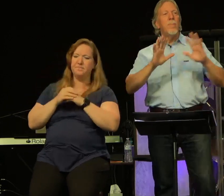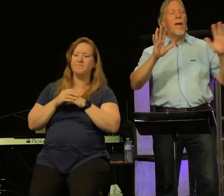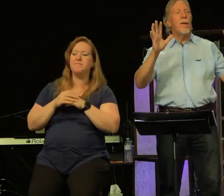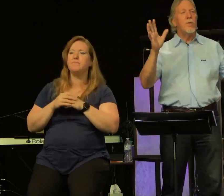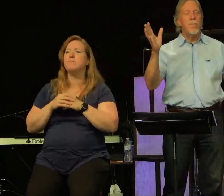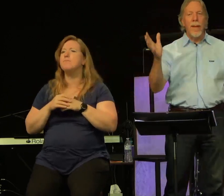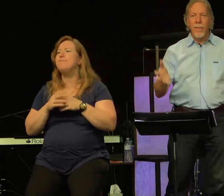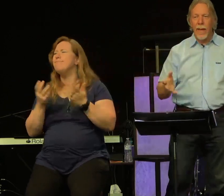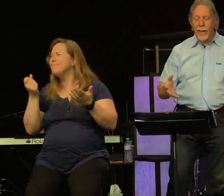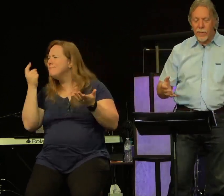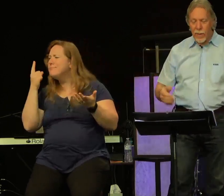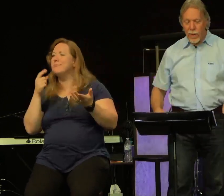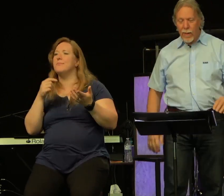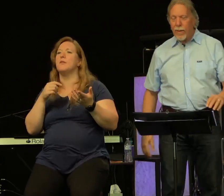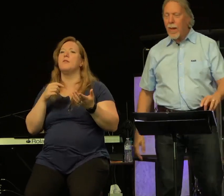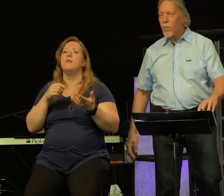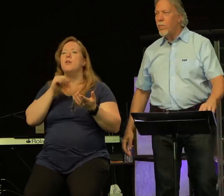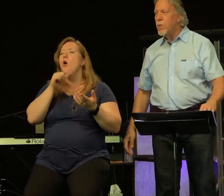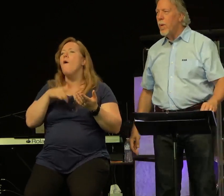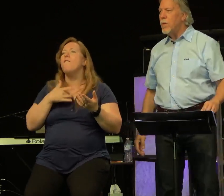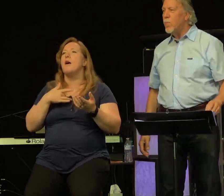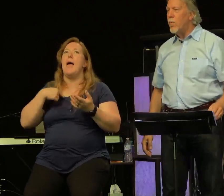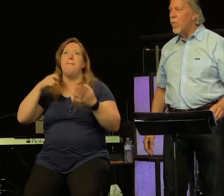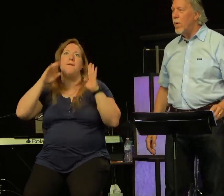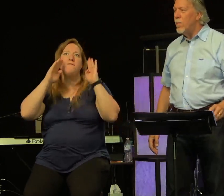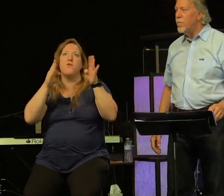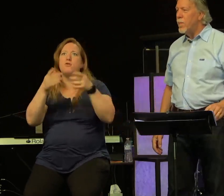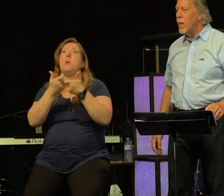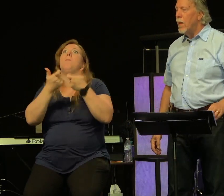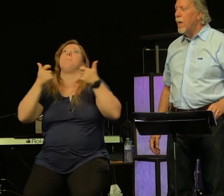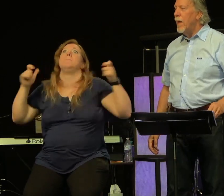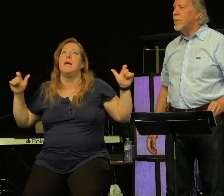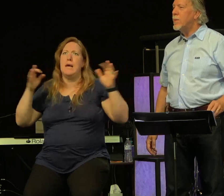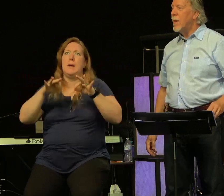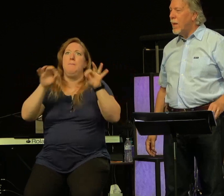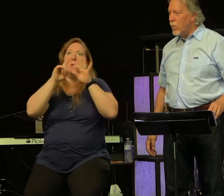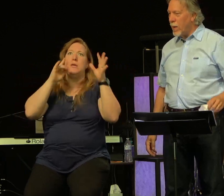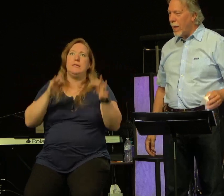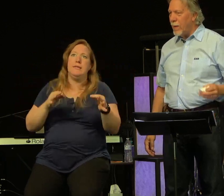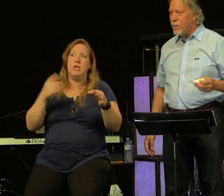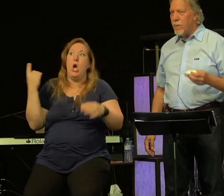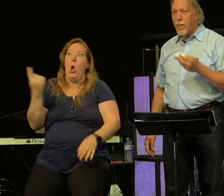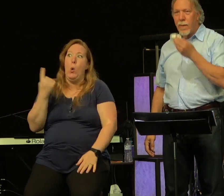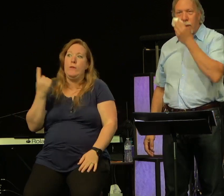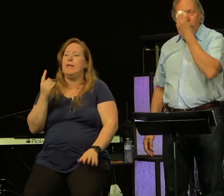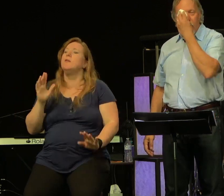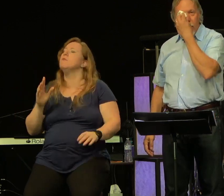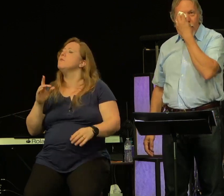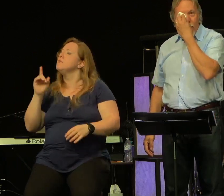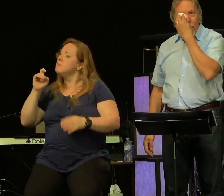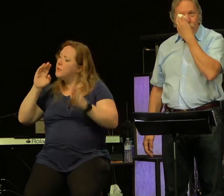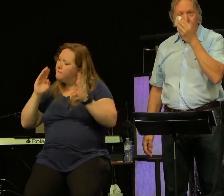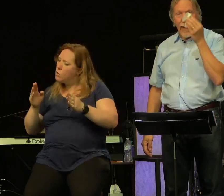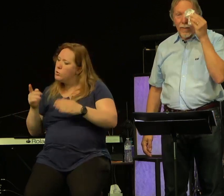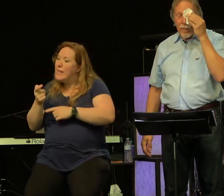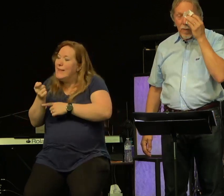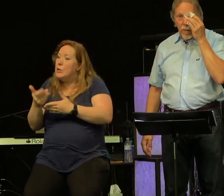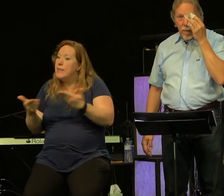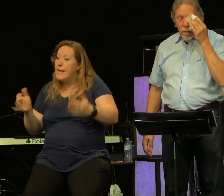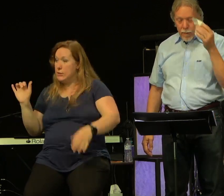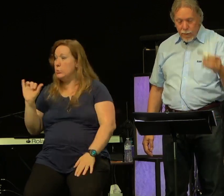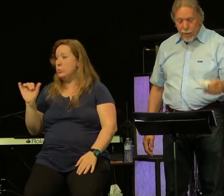always about those big things that we're responsible for. It's the little things. The little